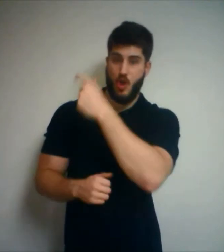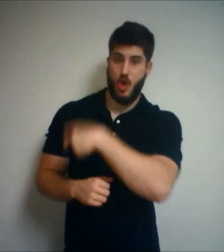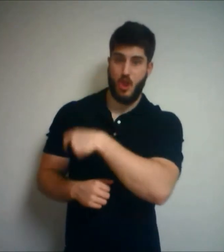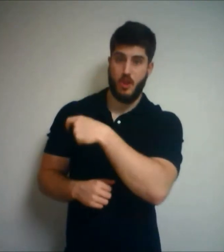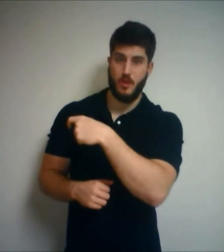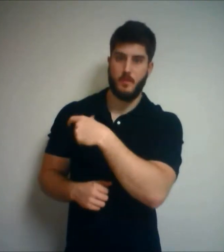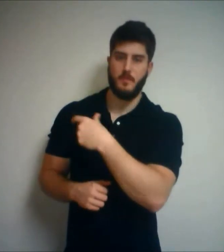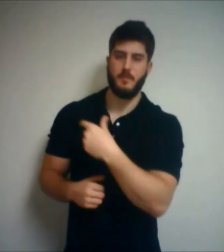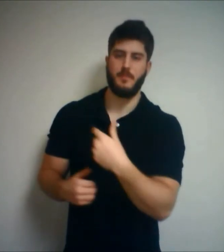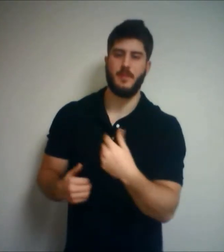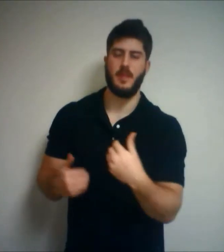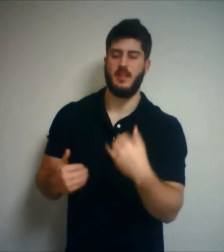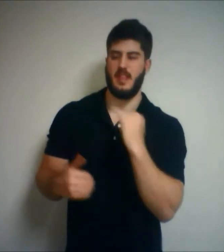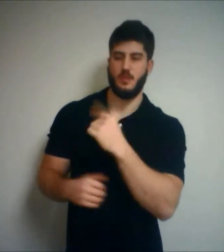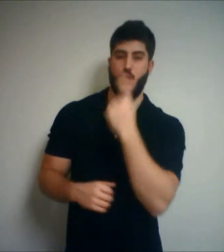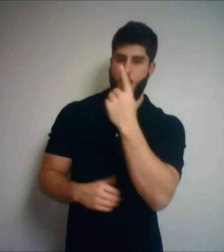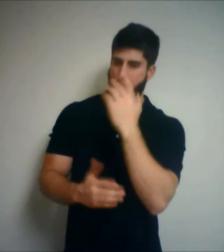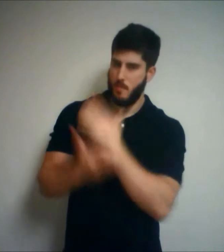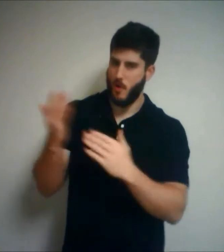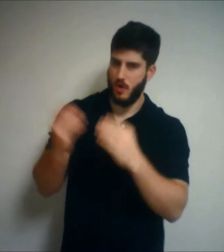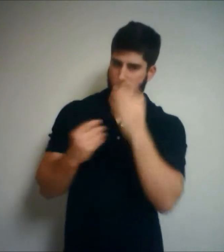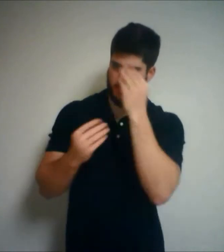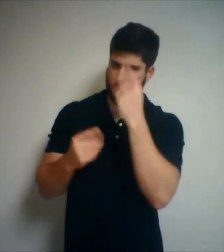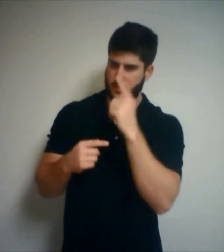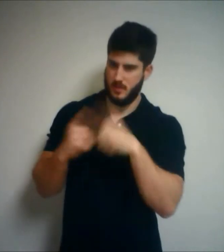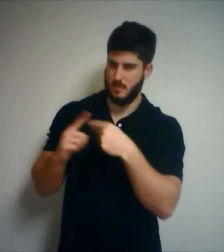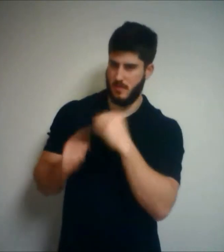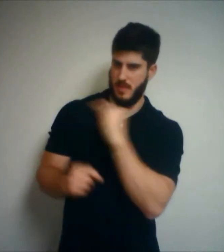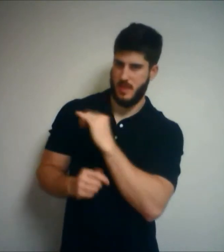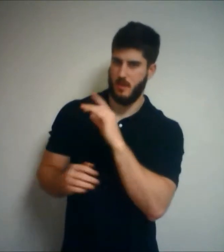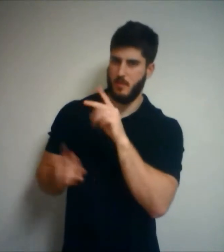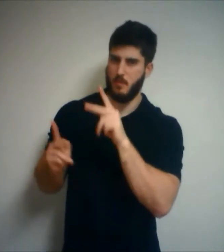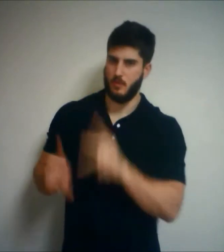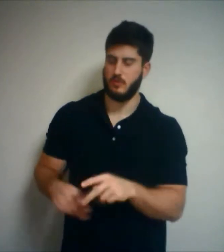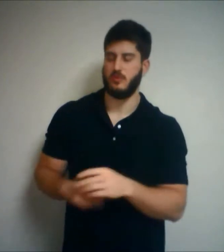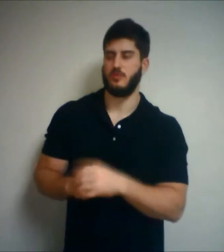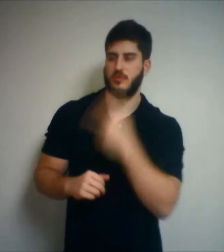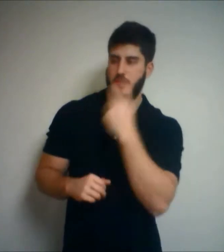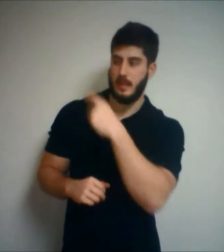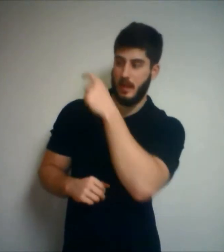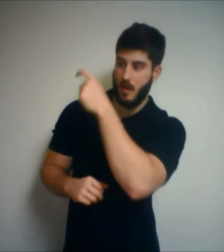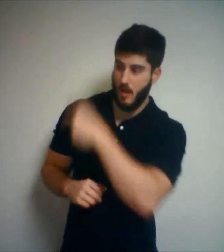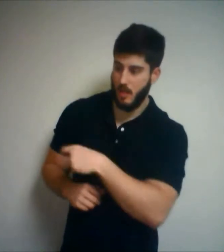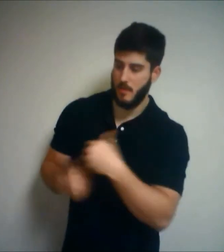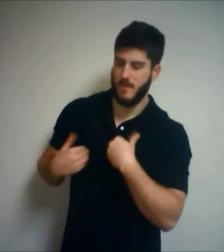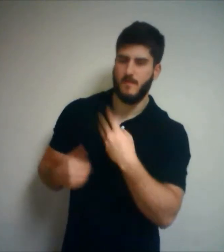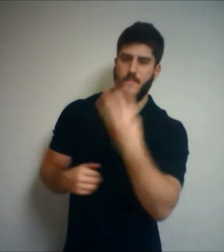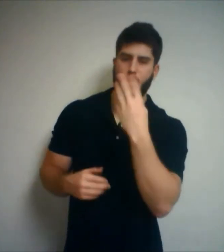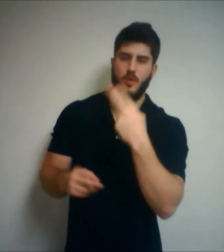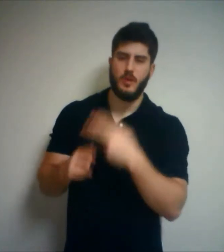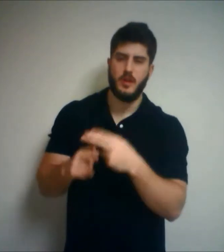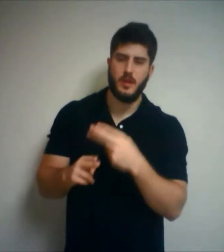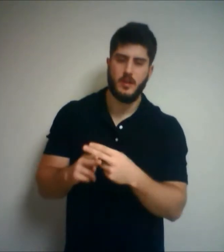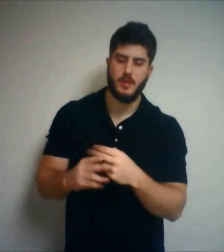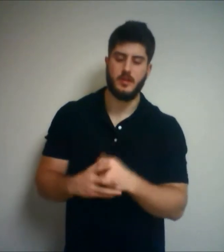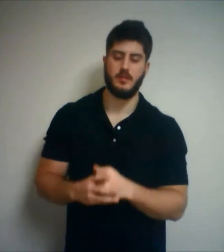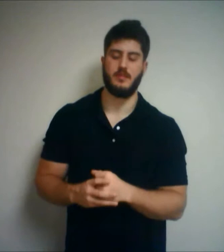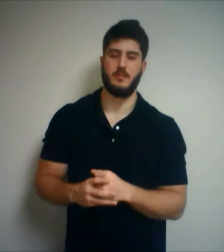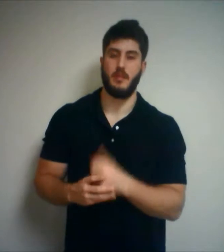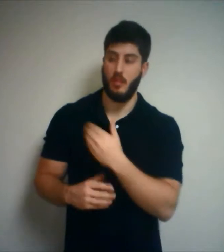contact, one piece of information about a person. So in this column I have full names, in this column I have job